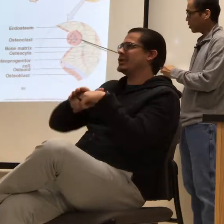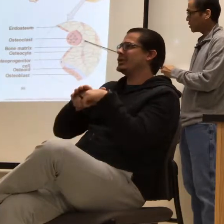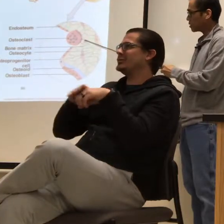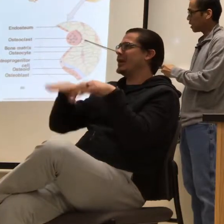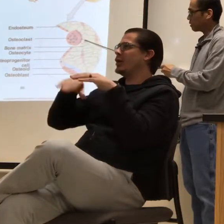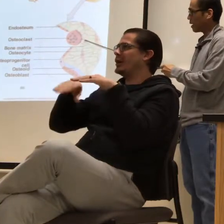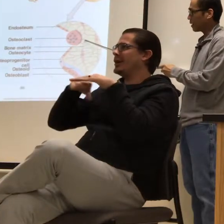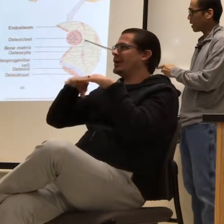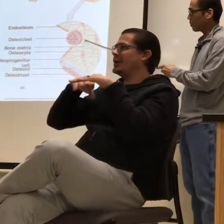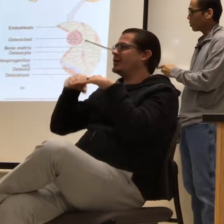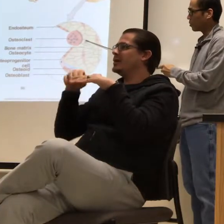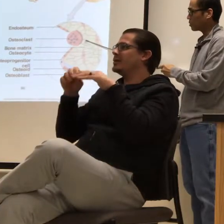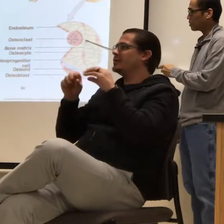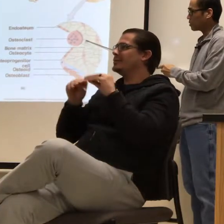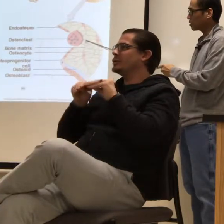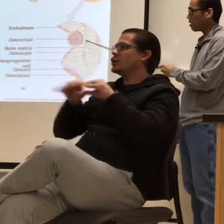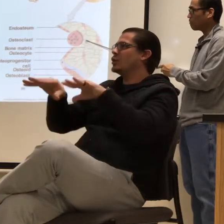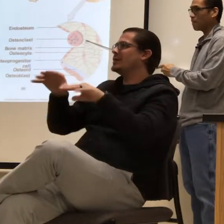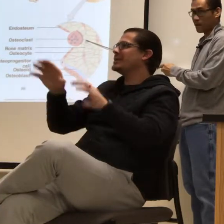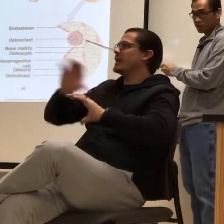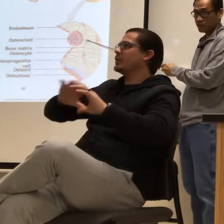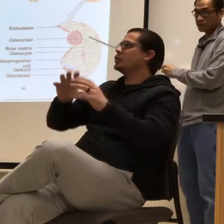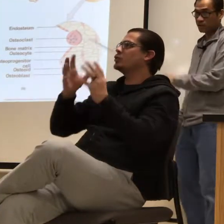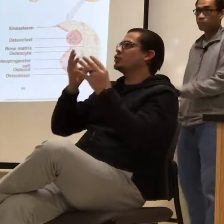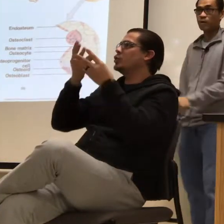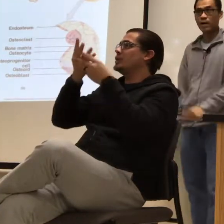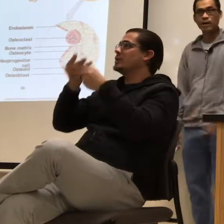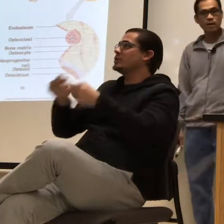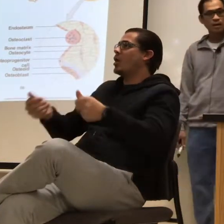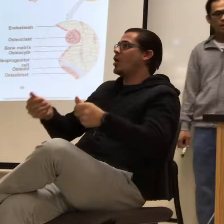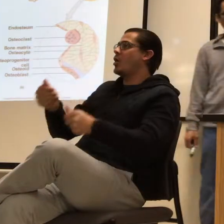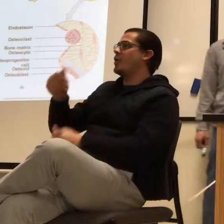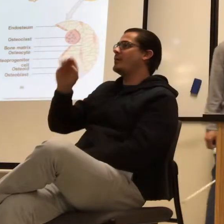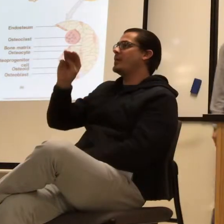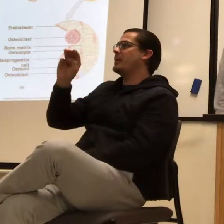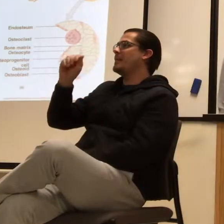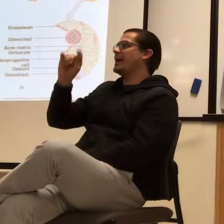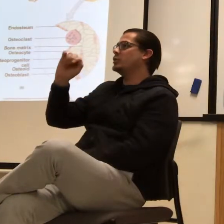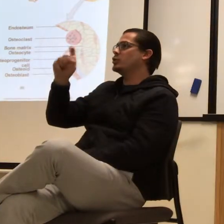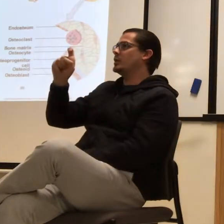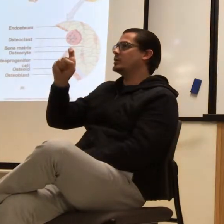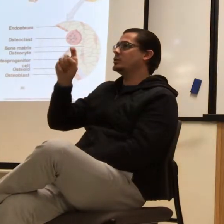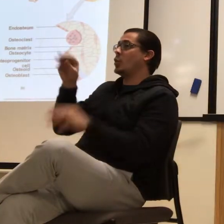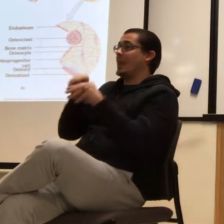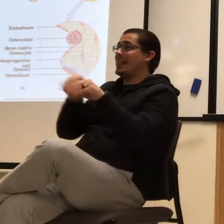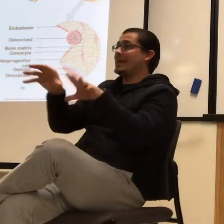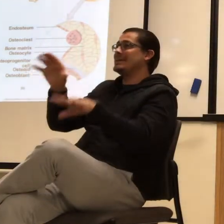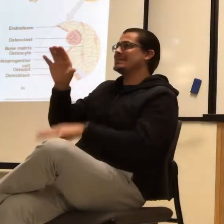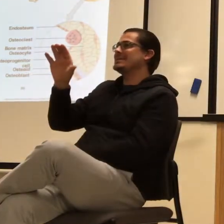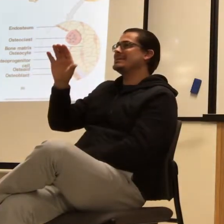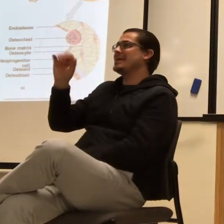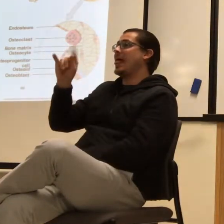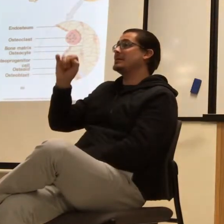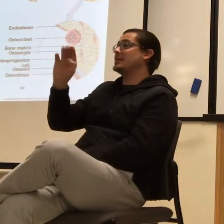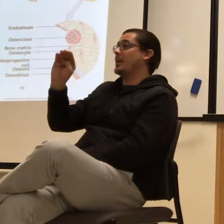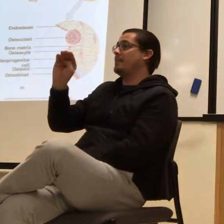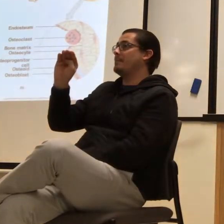and secretes lytic chemicals to dissolve the matrix to liberate calcium into the blood.